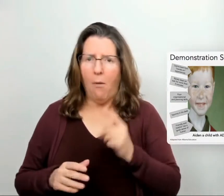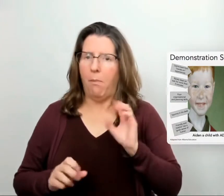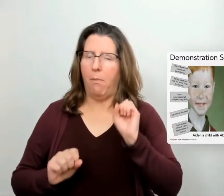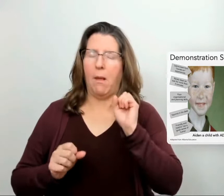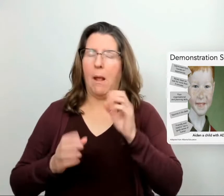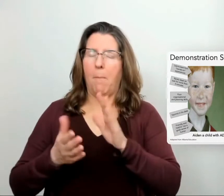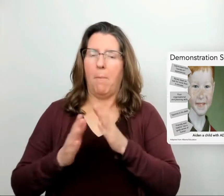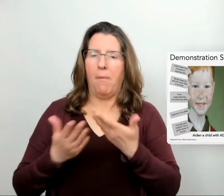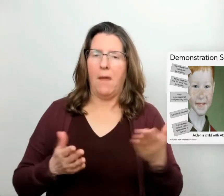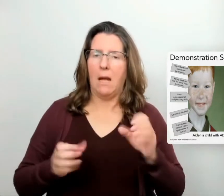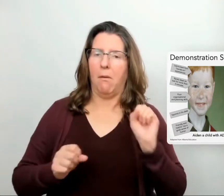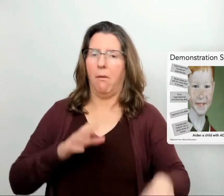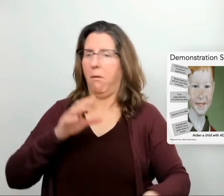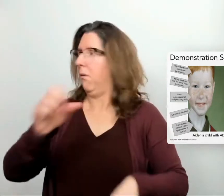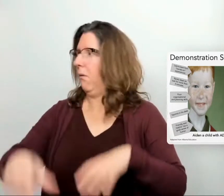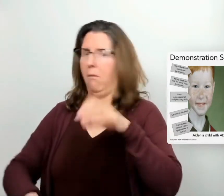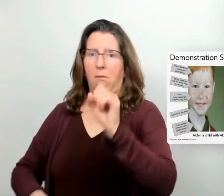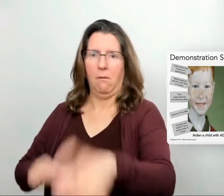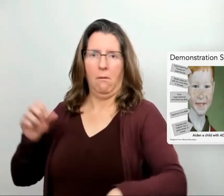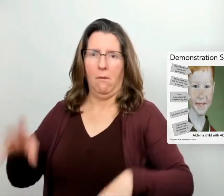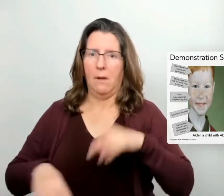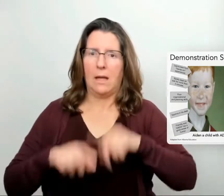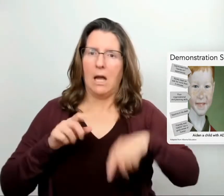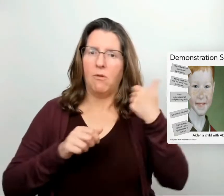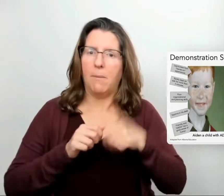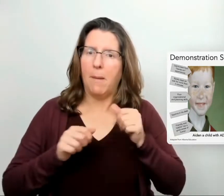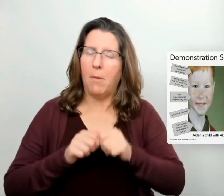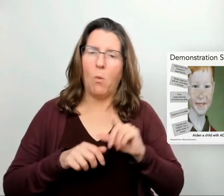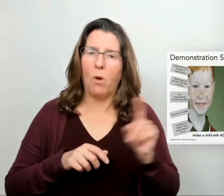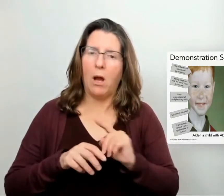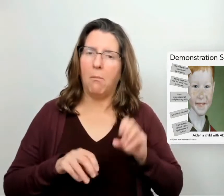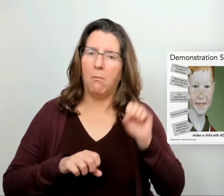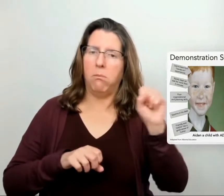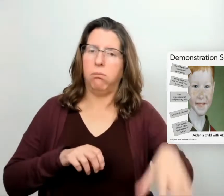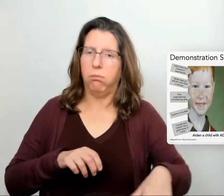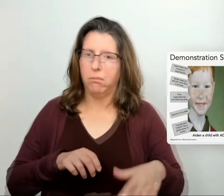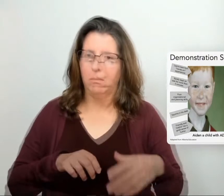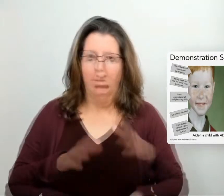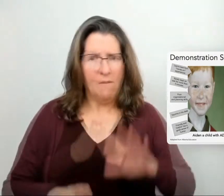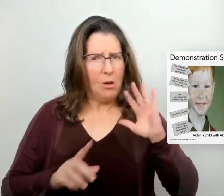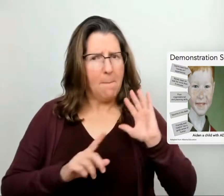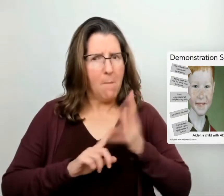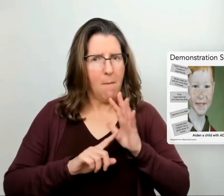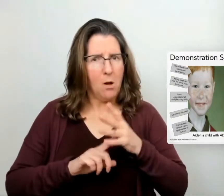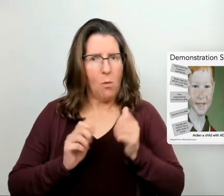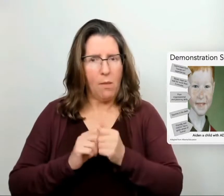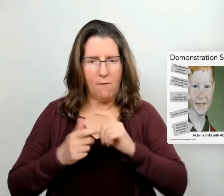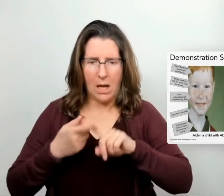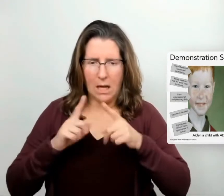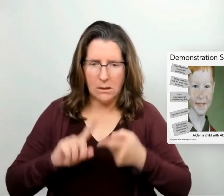He is constantly misplacing things, forgets where he puts things down. He is popular with his peers